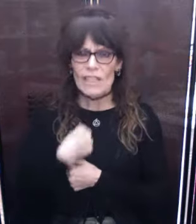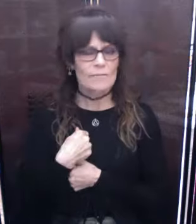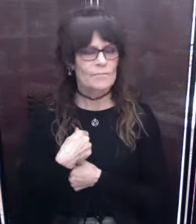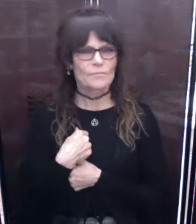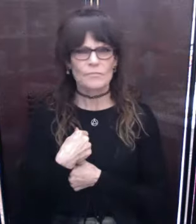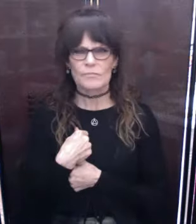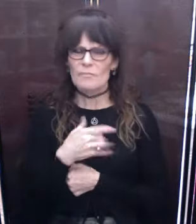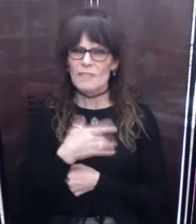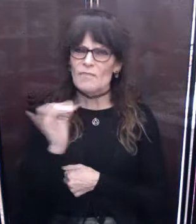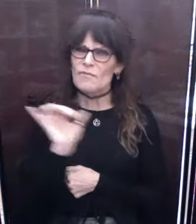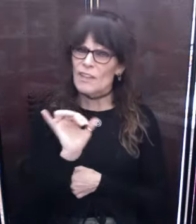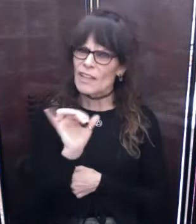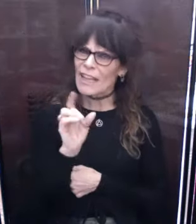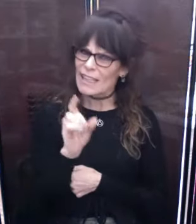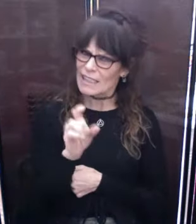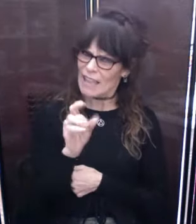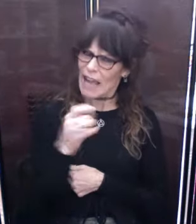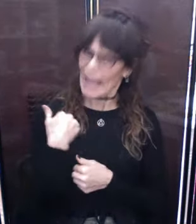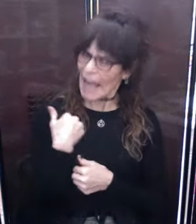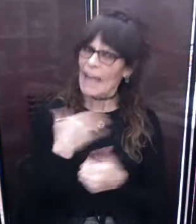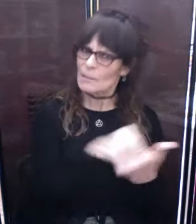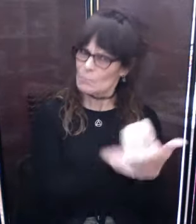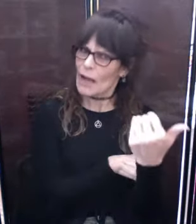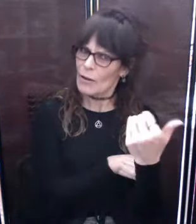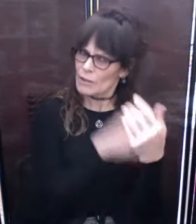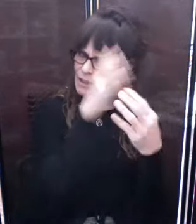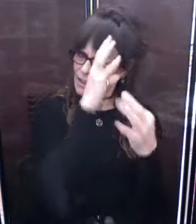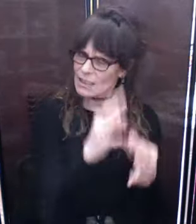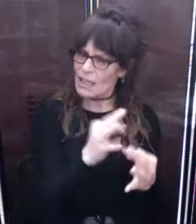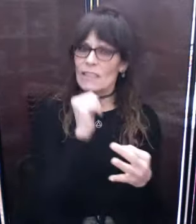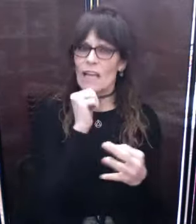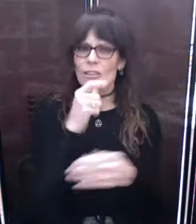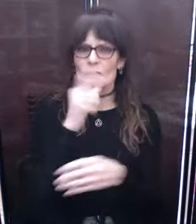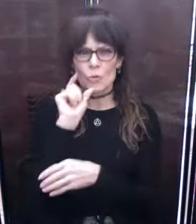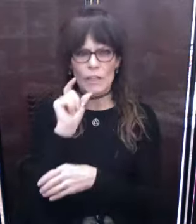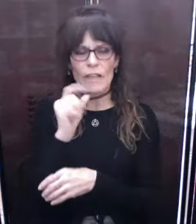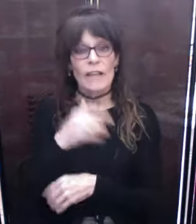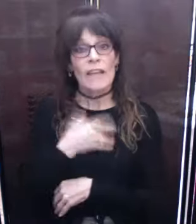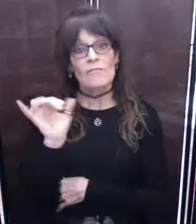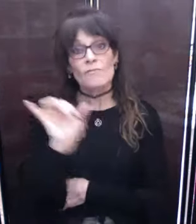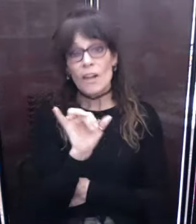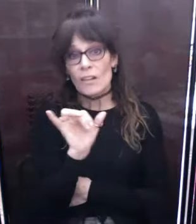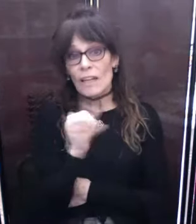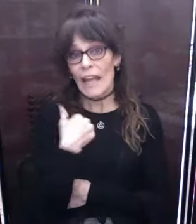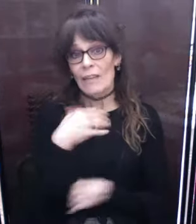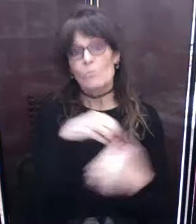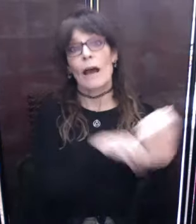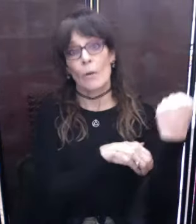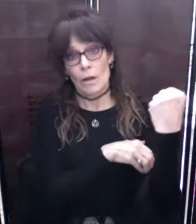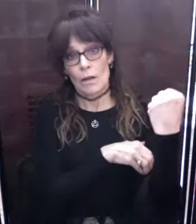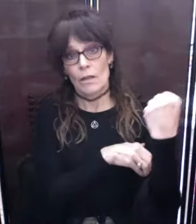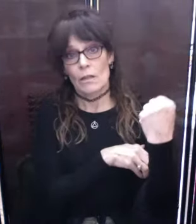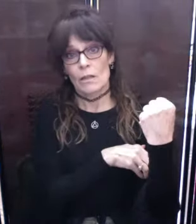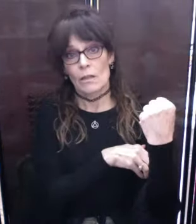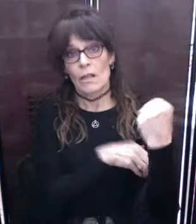I had the power to make a choice today to not drink. It felt like I had that power. It looked like I had that